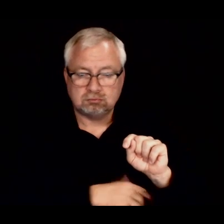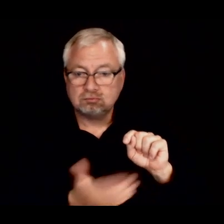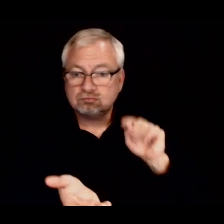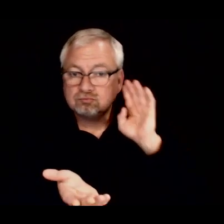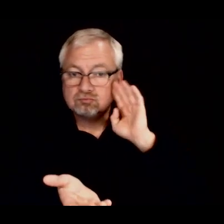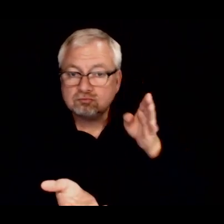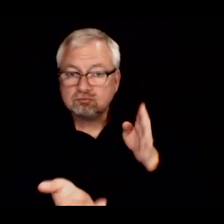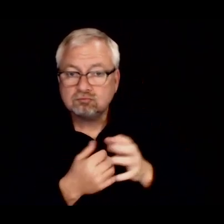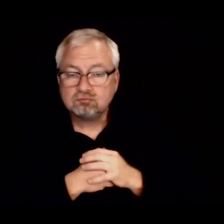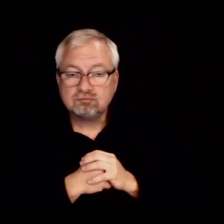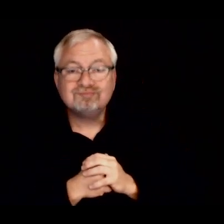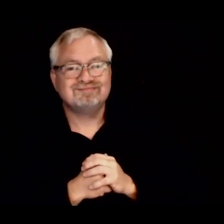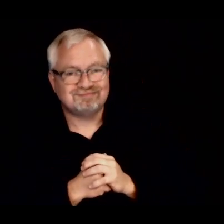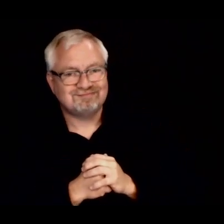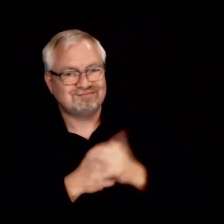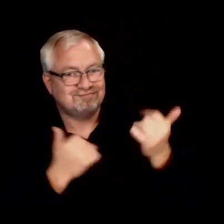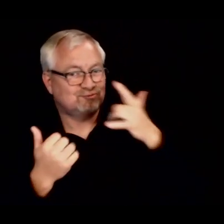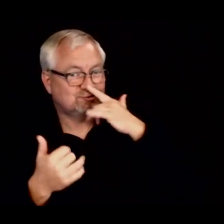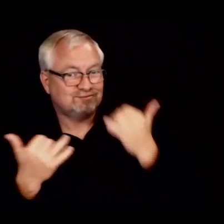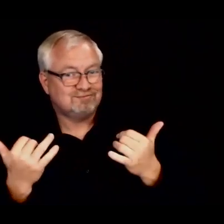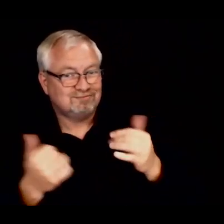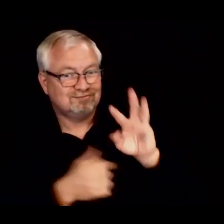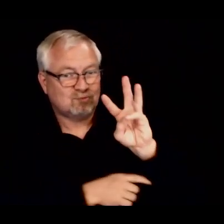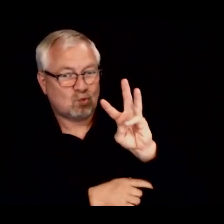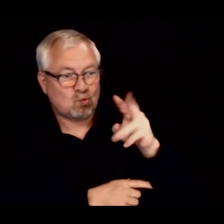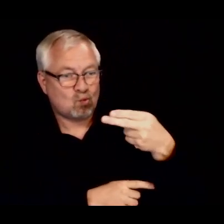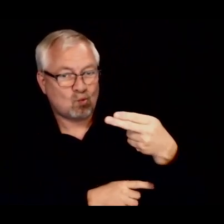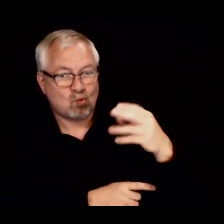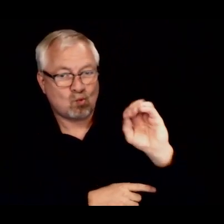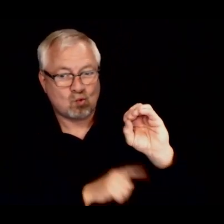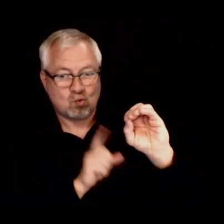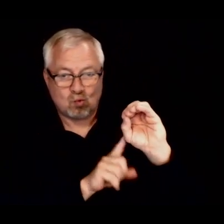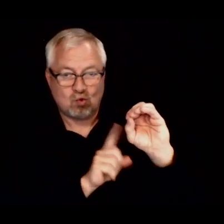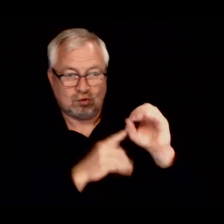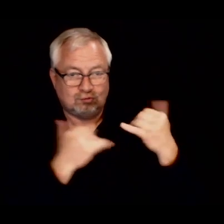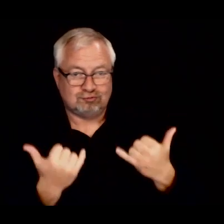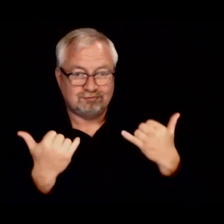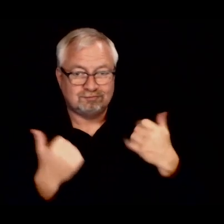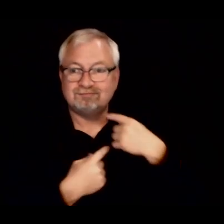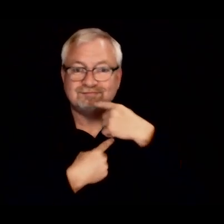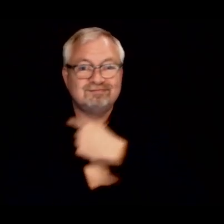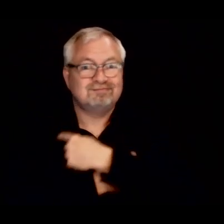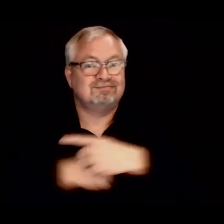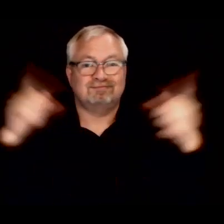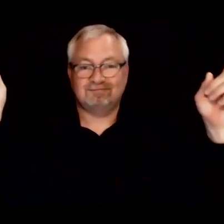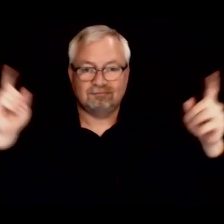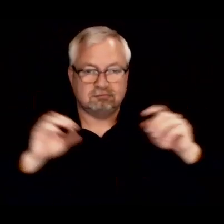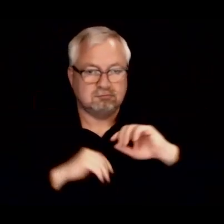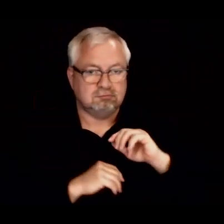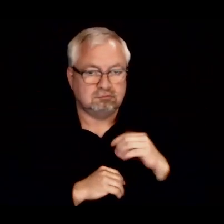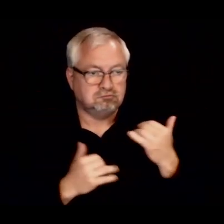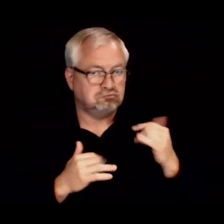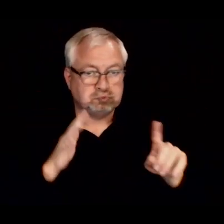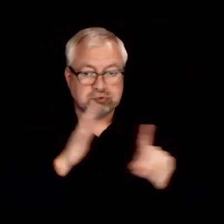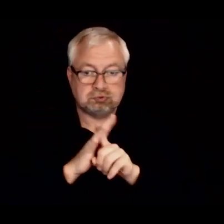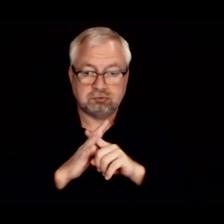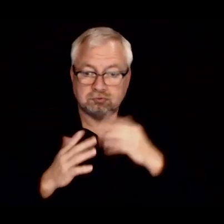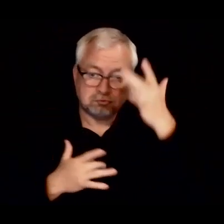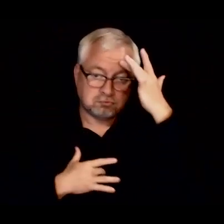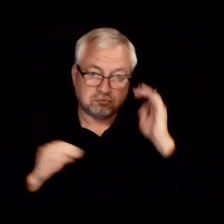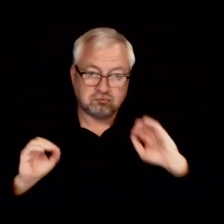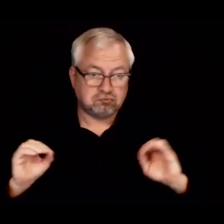the WHO announced that they believe asymptomatic spread, kind of contrary to what we had heard and what studies have